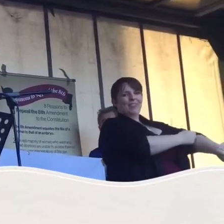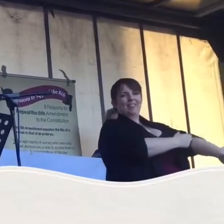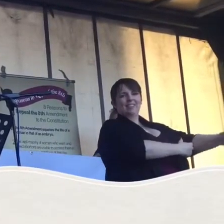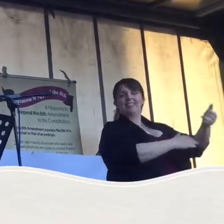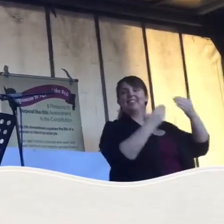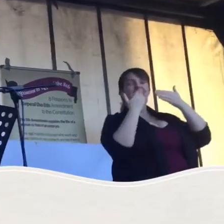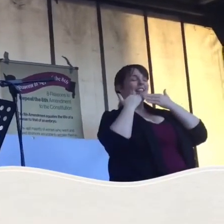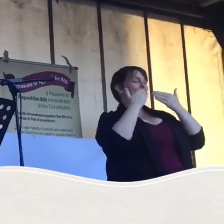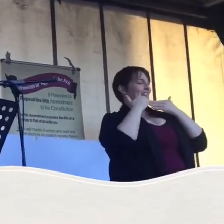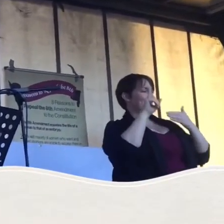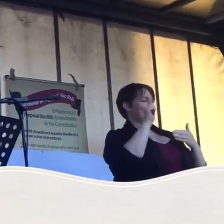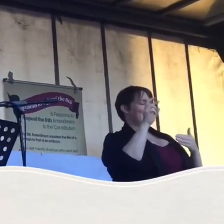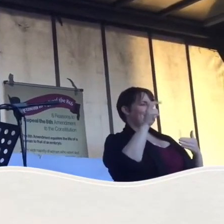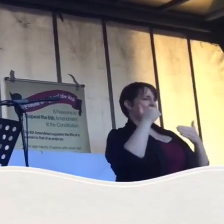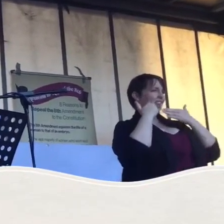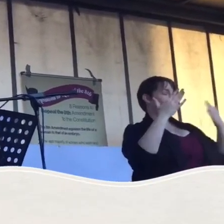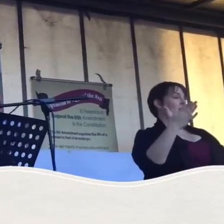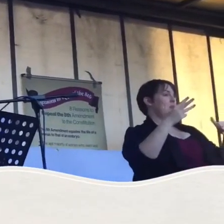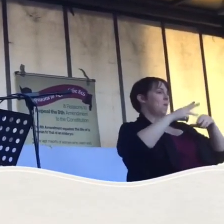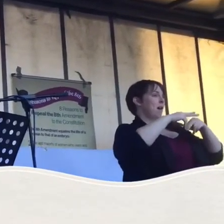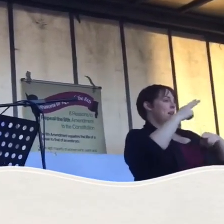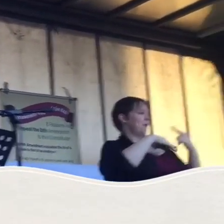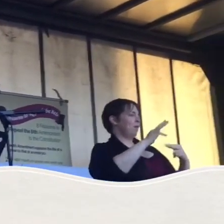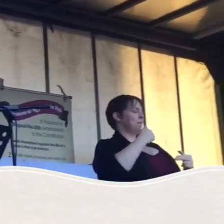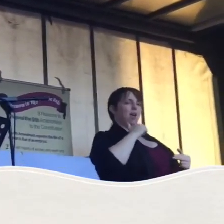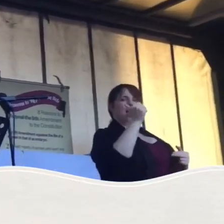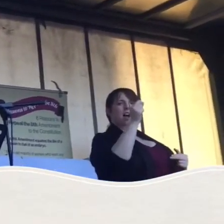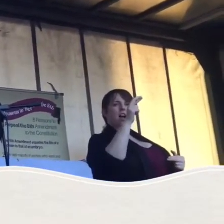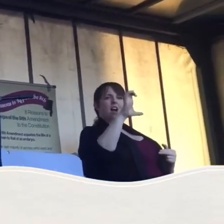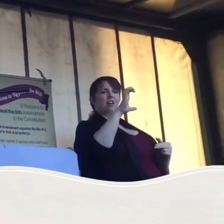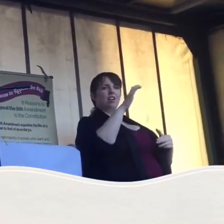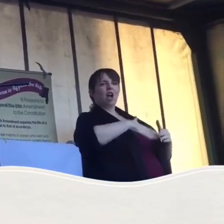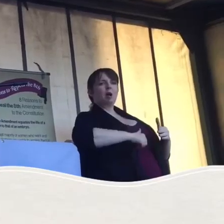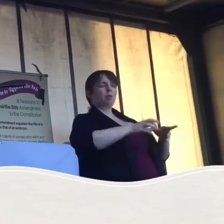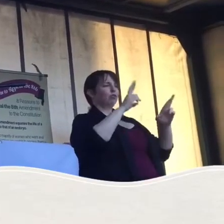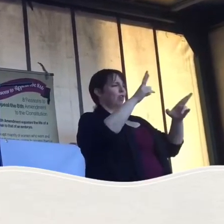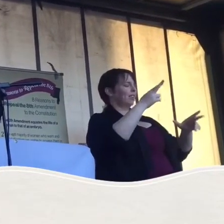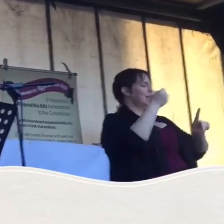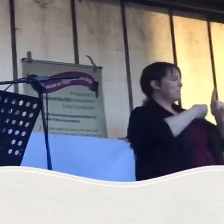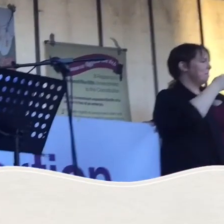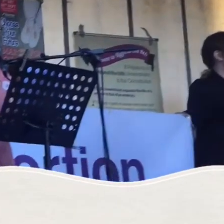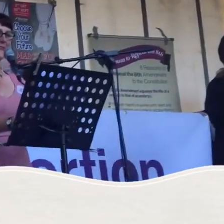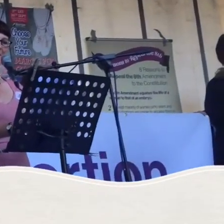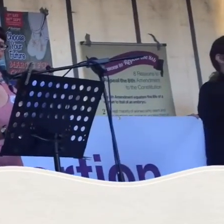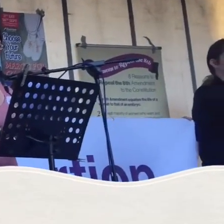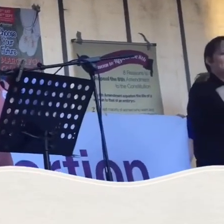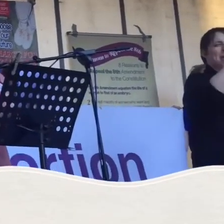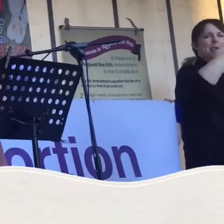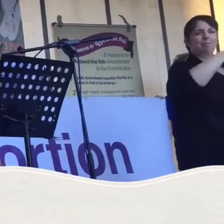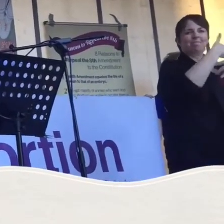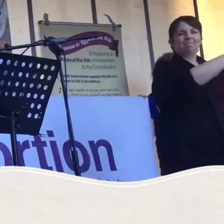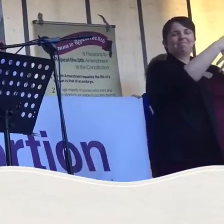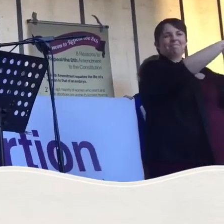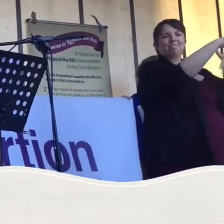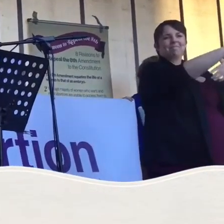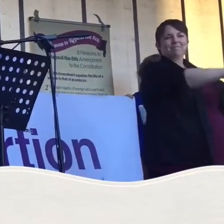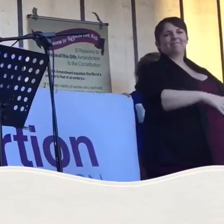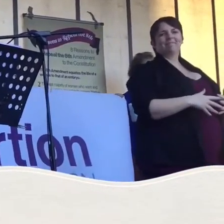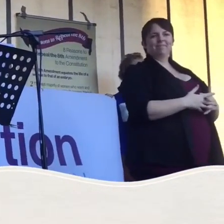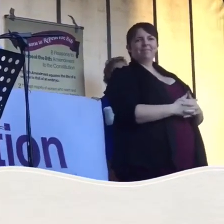Sarah. Well, welcome from ARC, from the Abortion Rights Campaign. You're very welcome on this march.